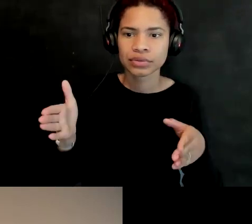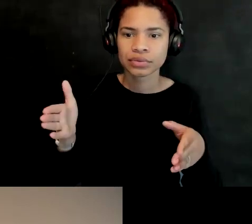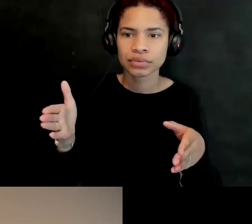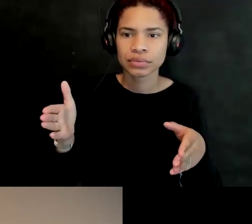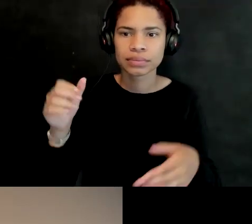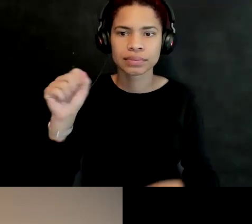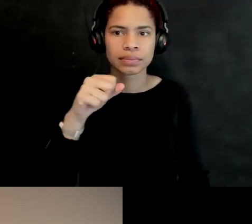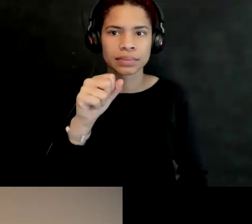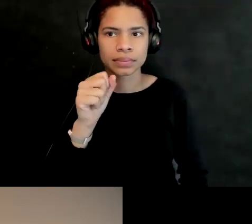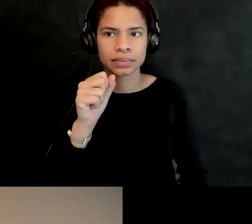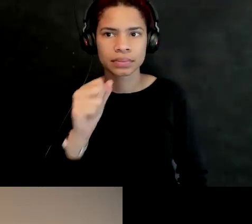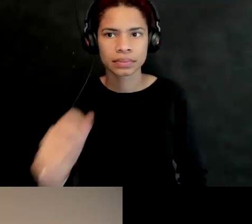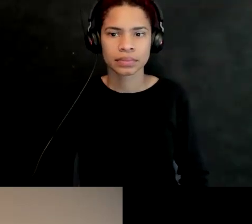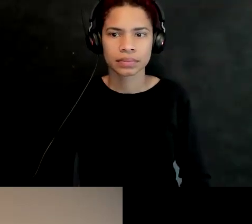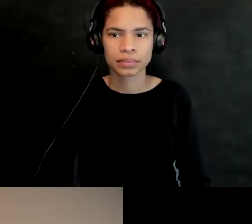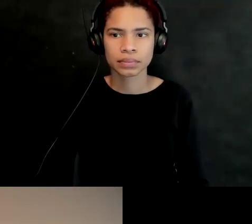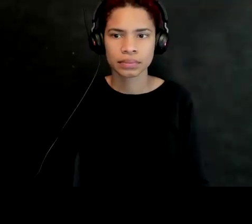Yes.